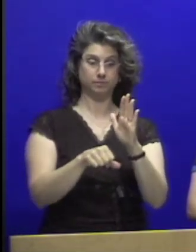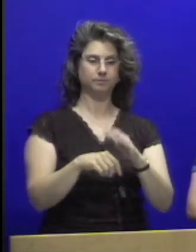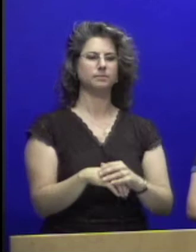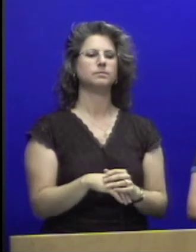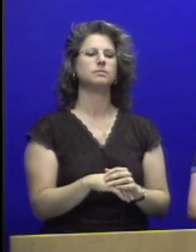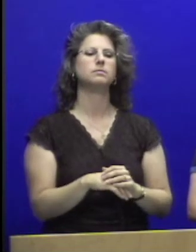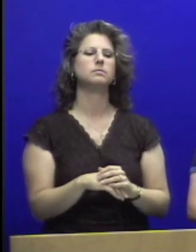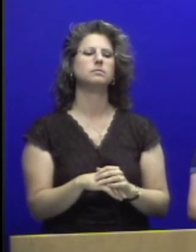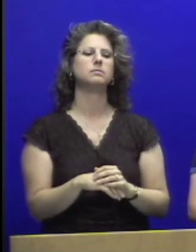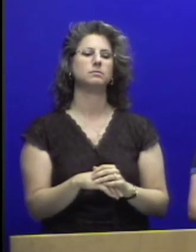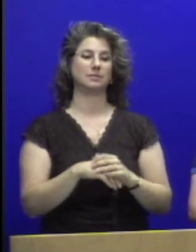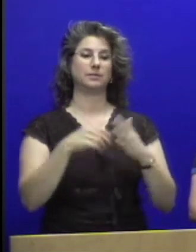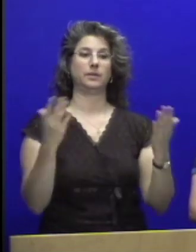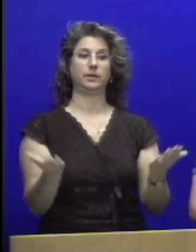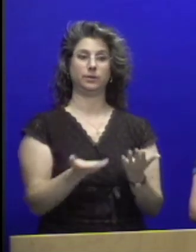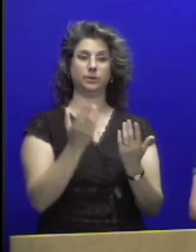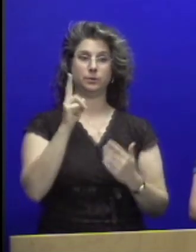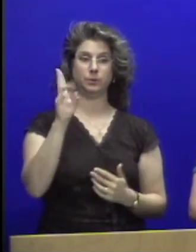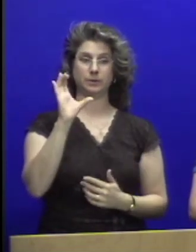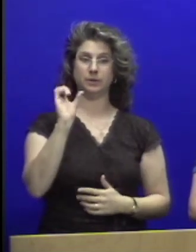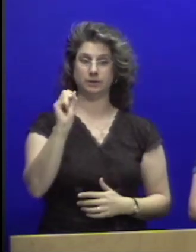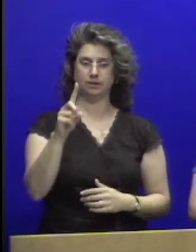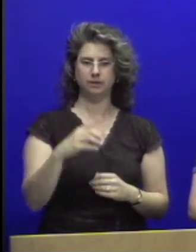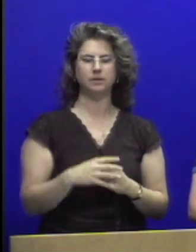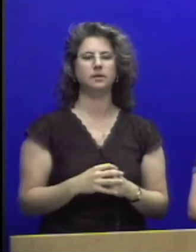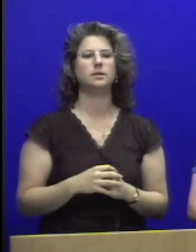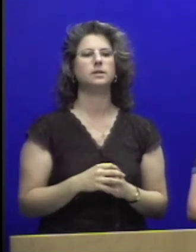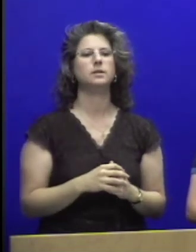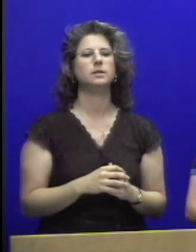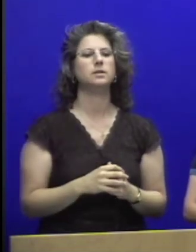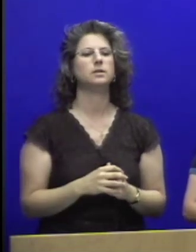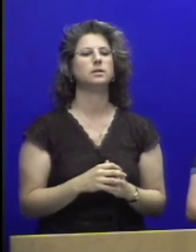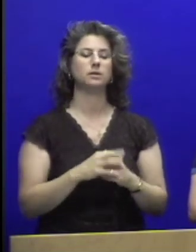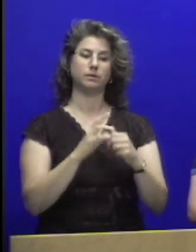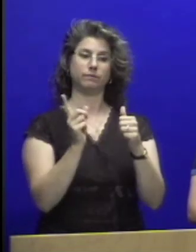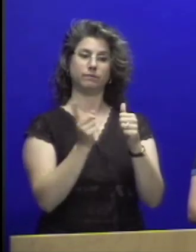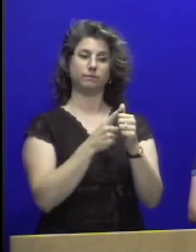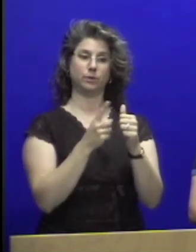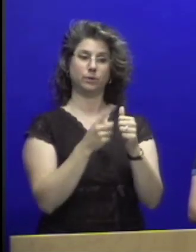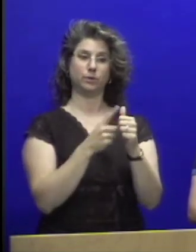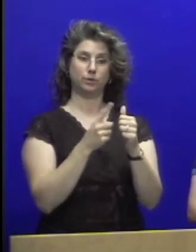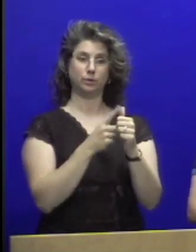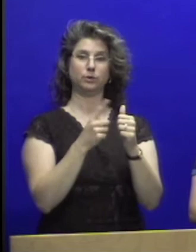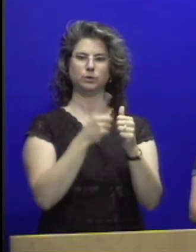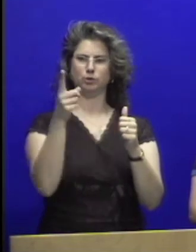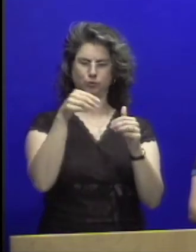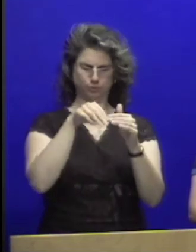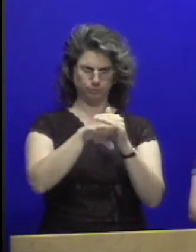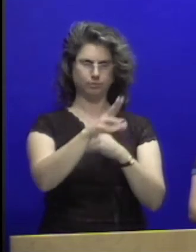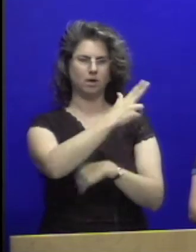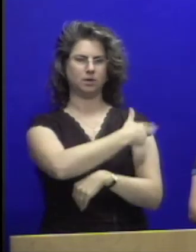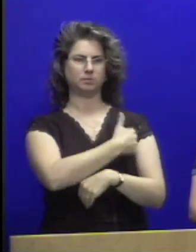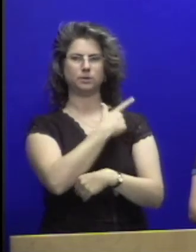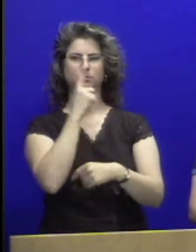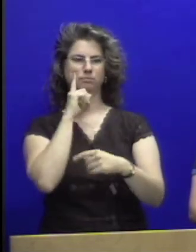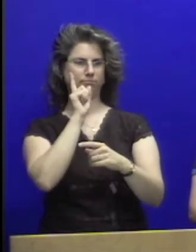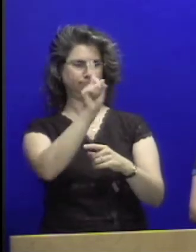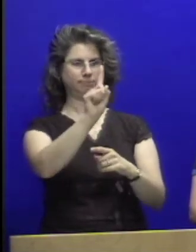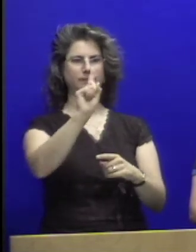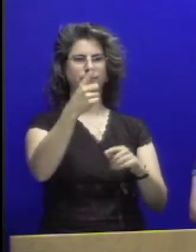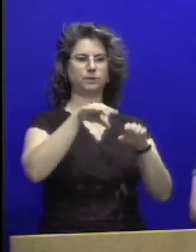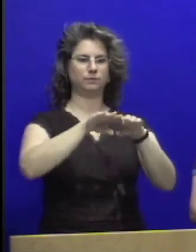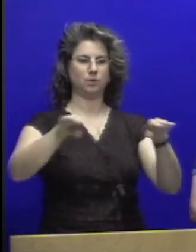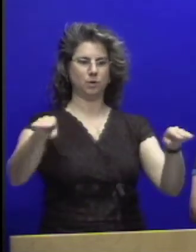our routine at UCSD is you first stop on the first floor of the hospital to